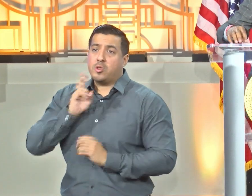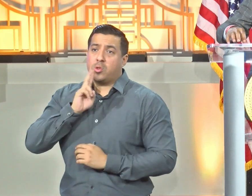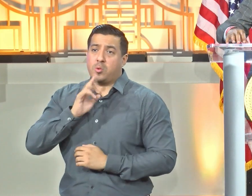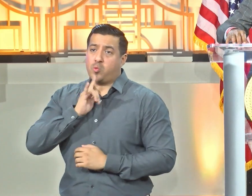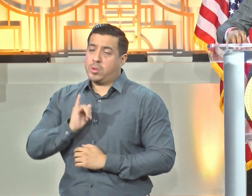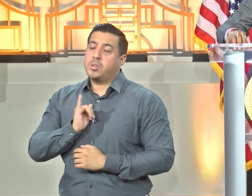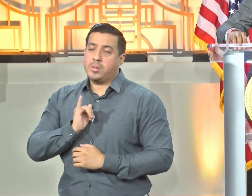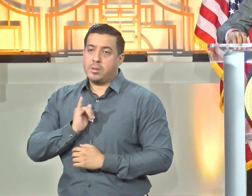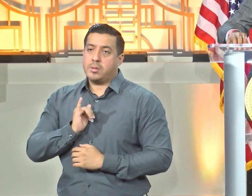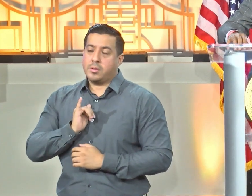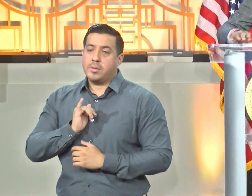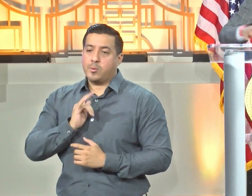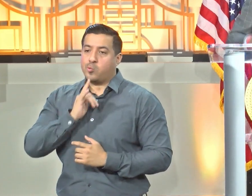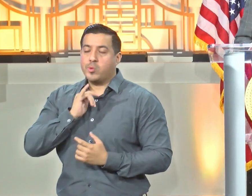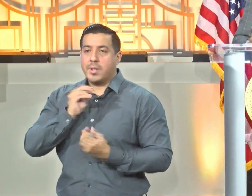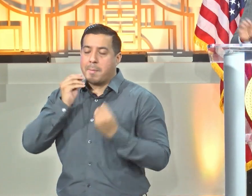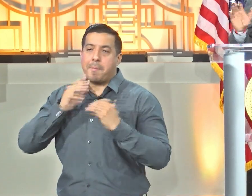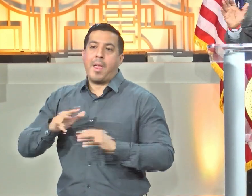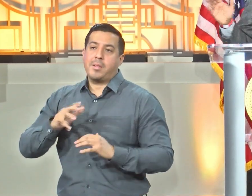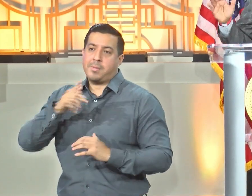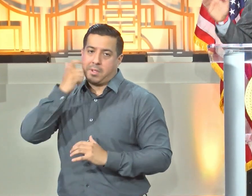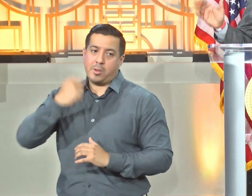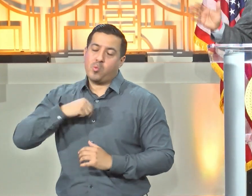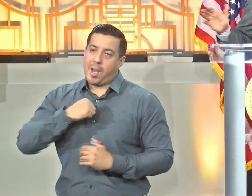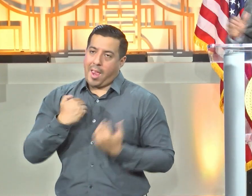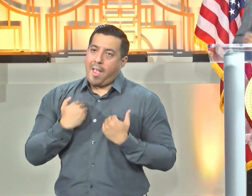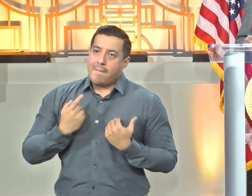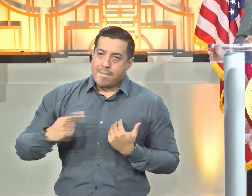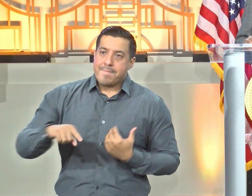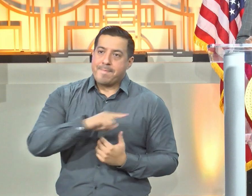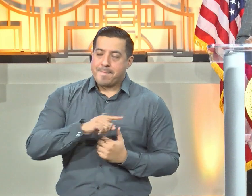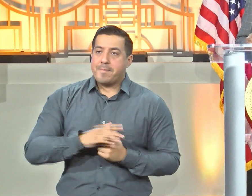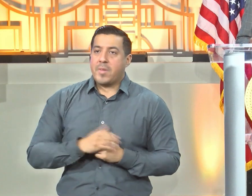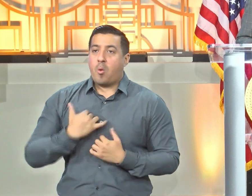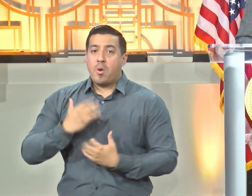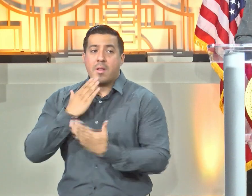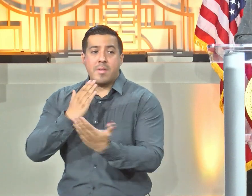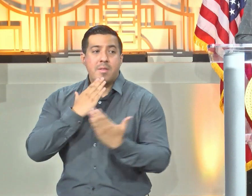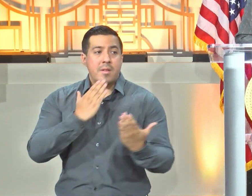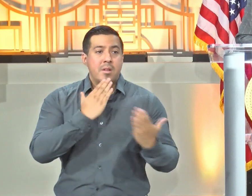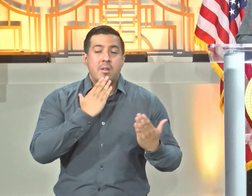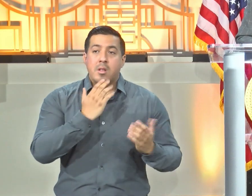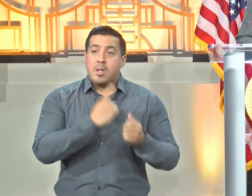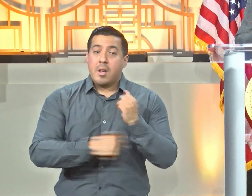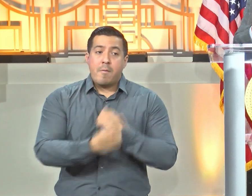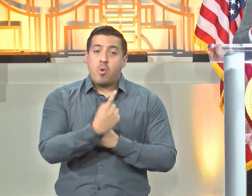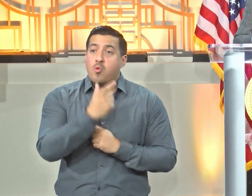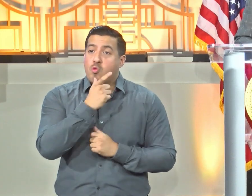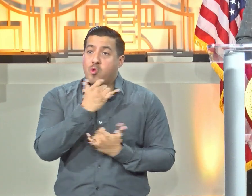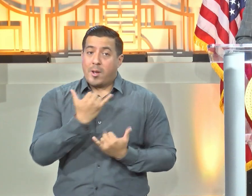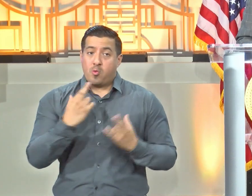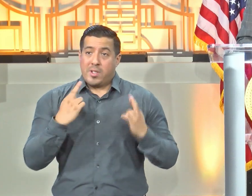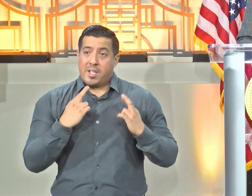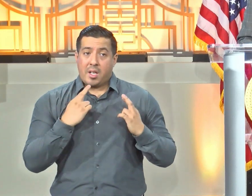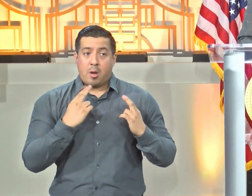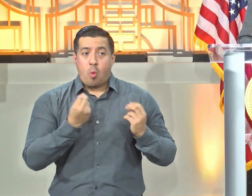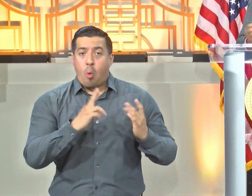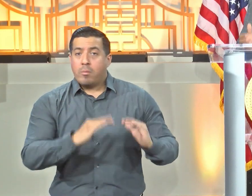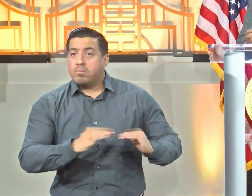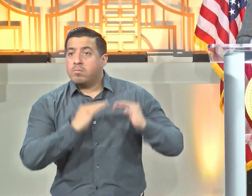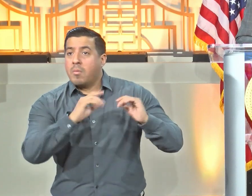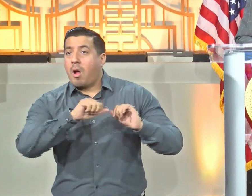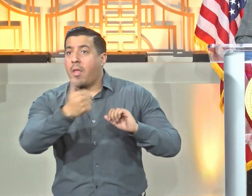extremely blessed. So I want to thank everyone, those who will be retiring, moving on to other